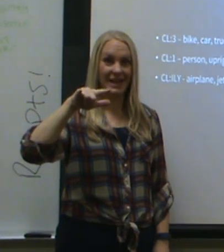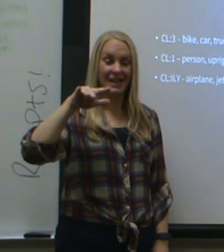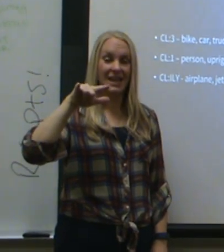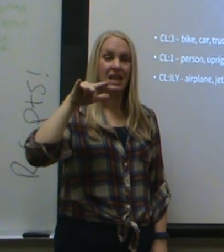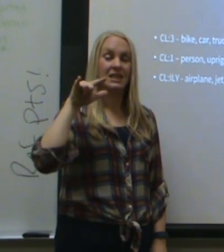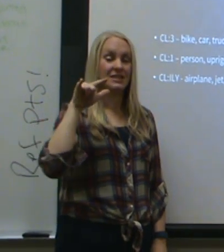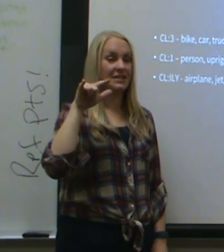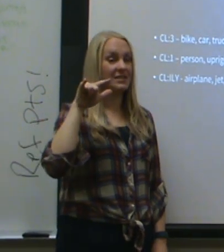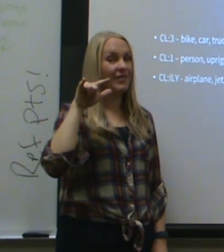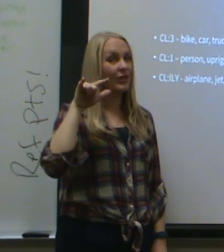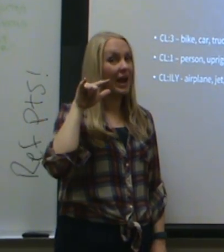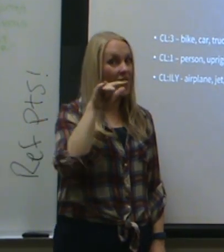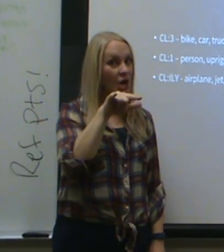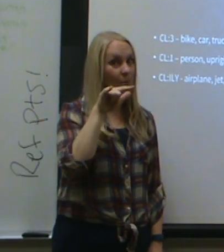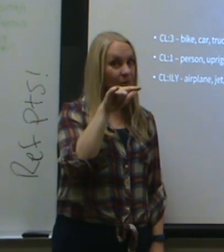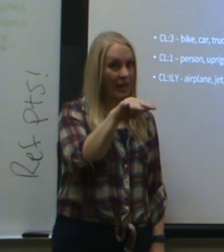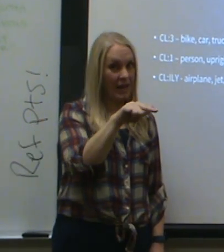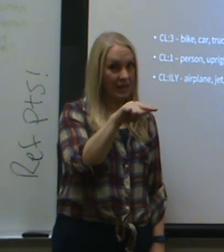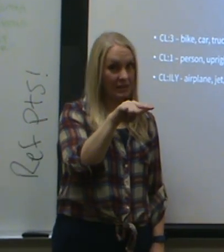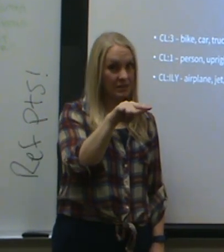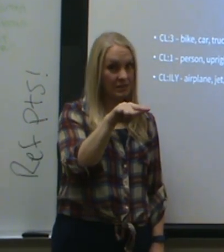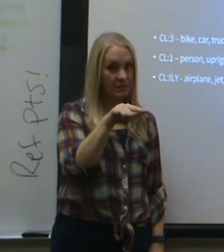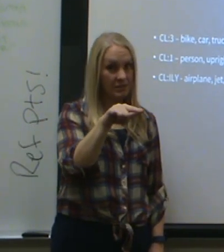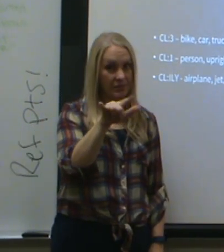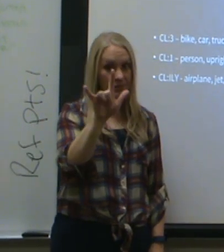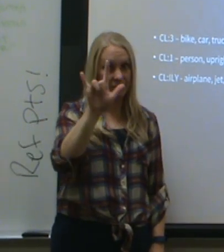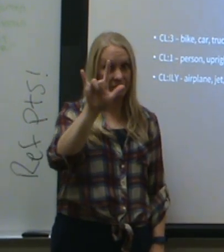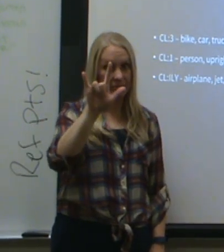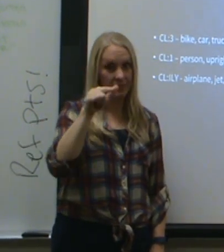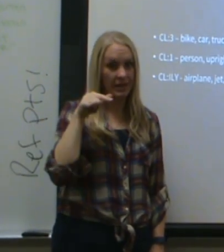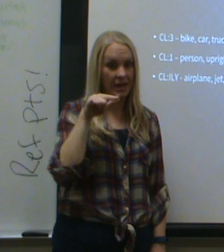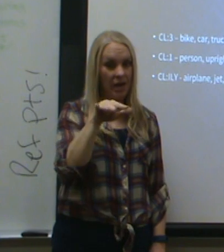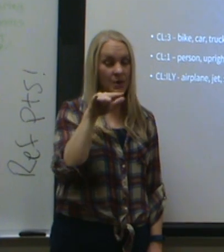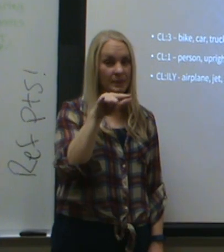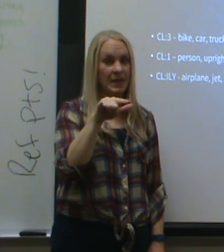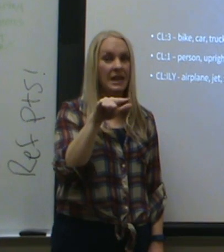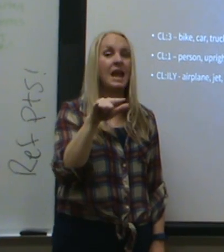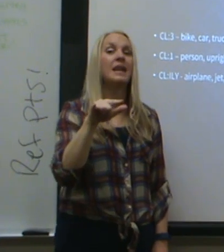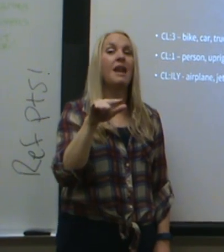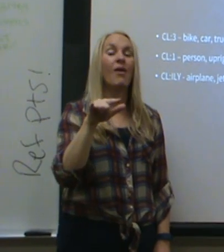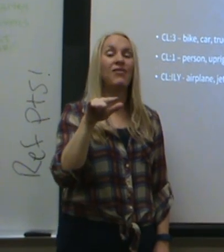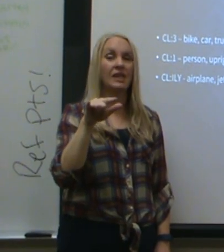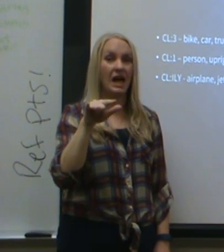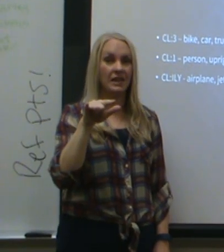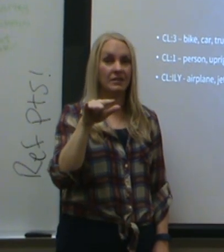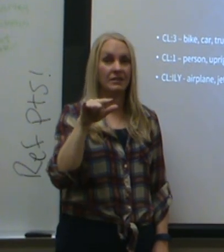right? This is a sign for airplane, right? Airplane. Now fly it,